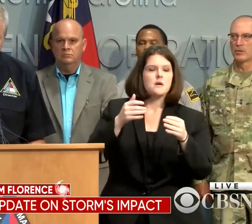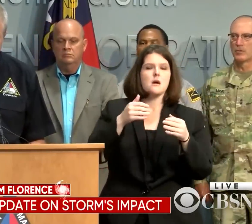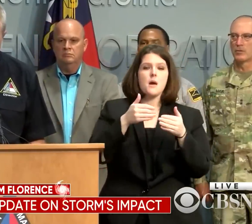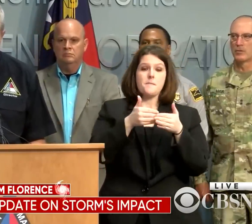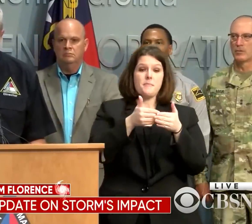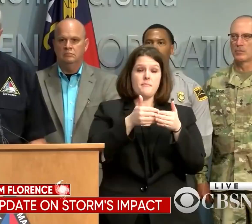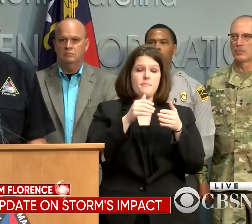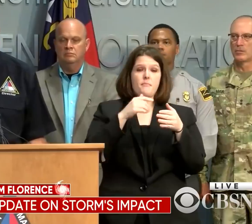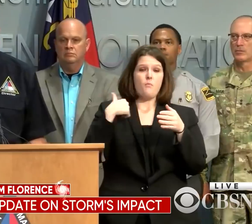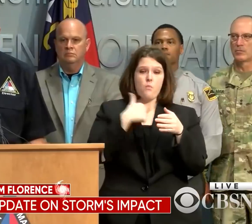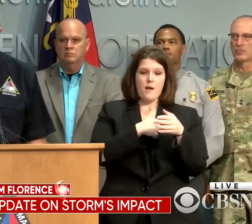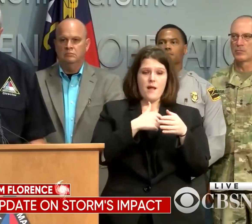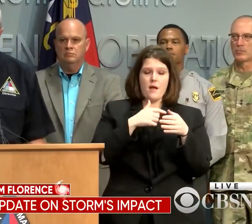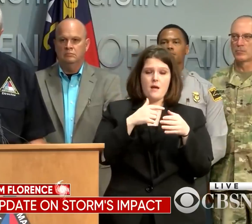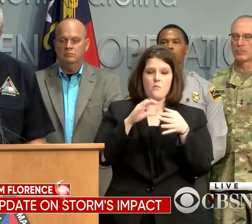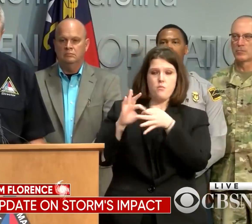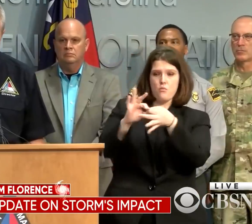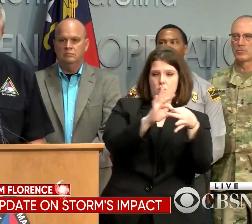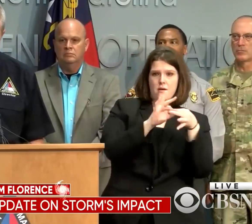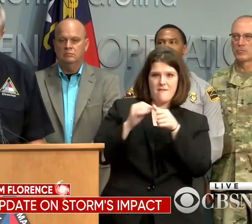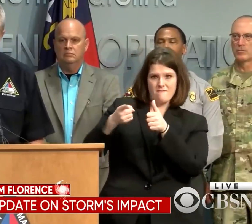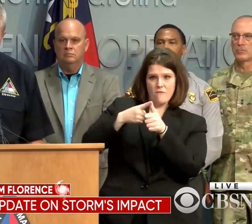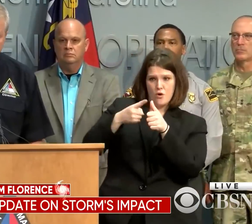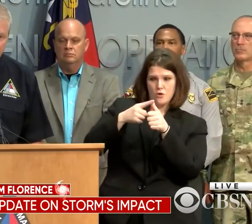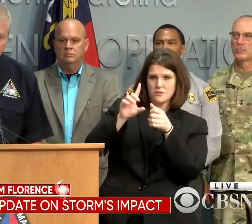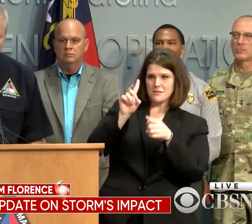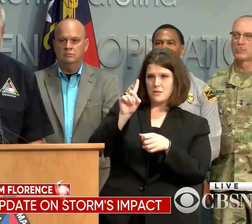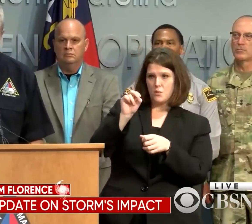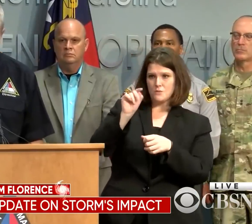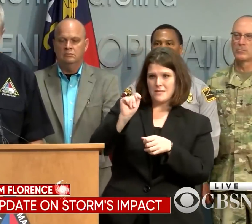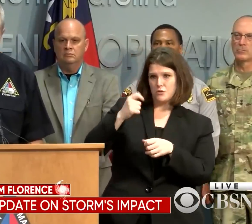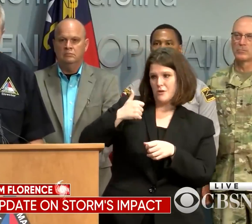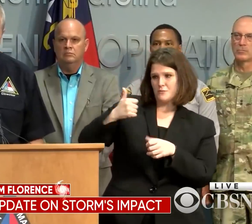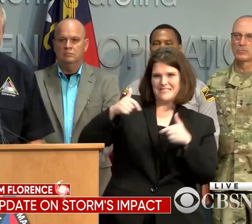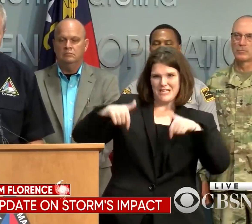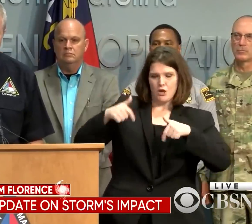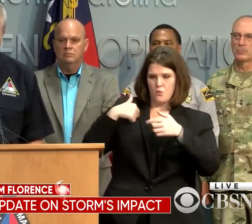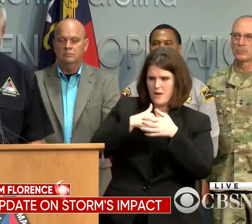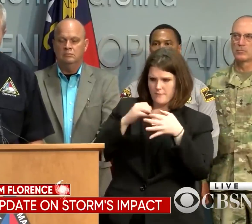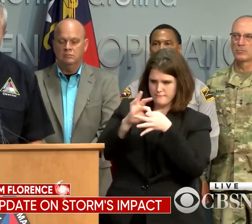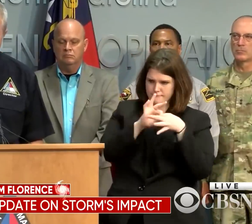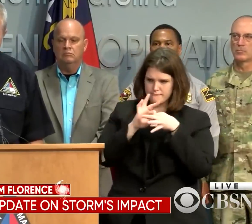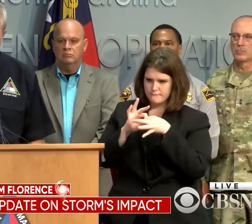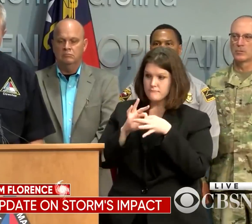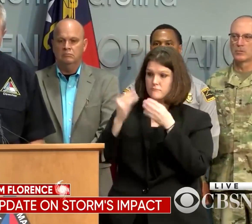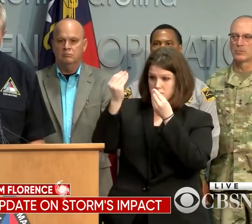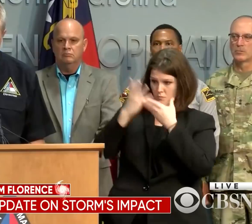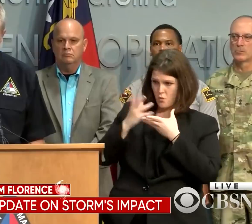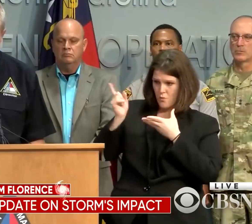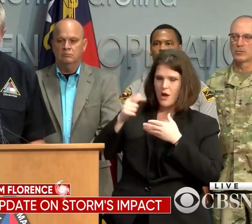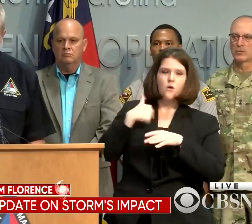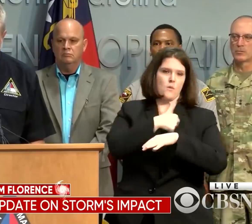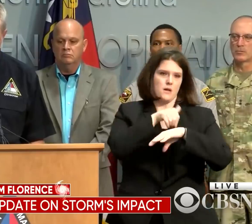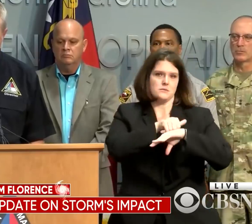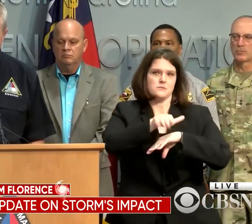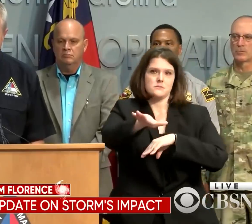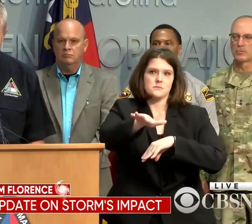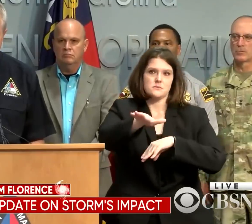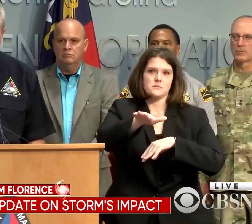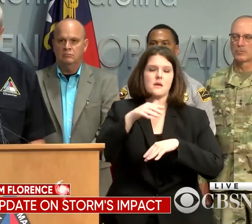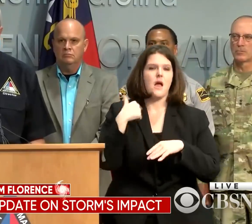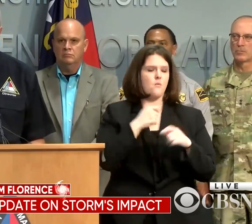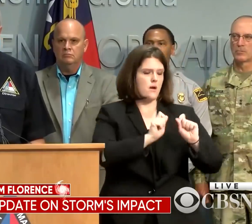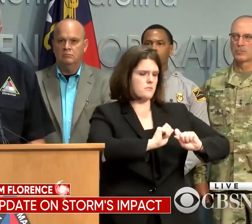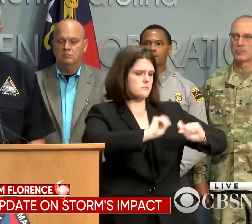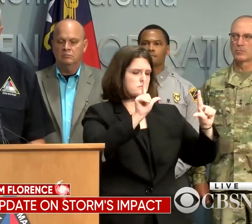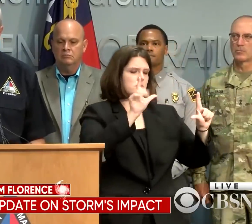would be moved, we coordinate with our DOT partners who are right here, and we're also looking at our firemen